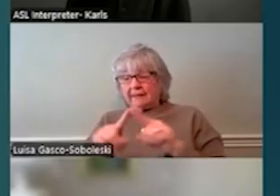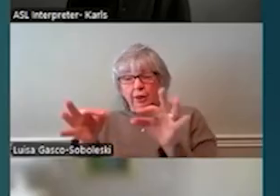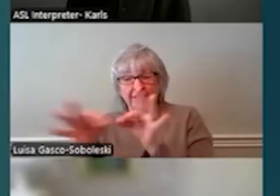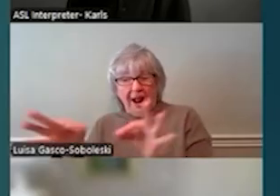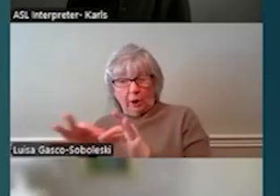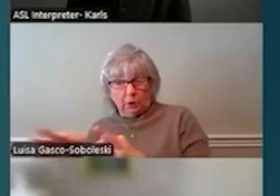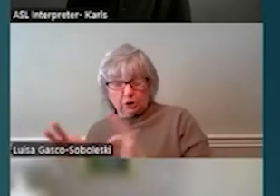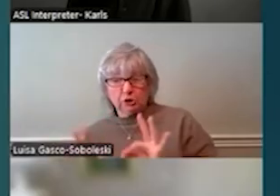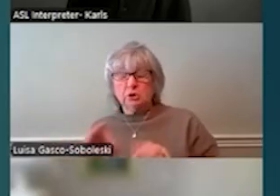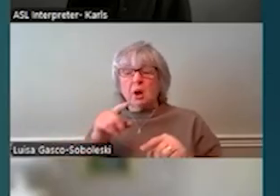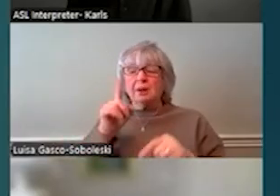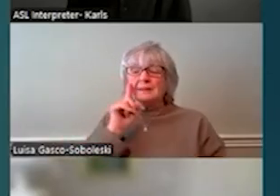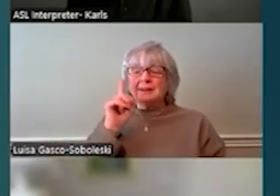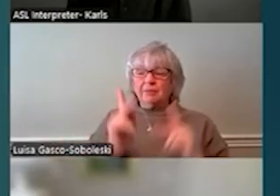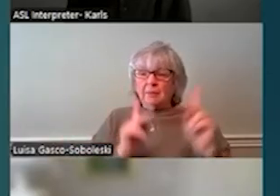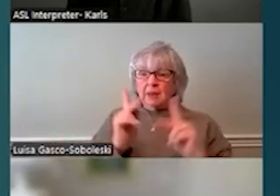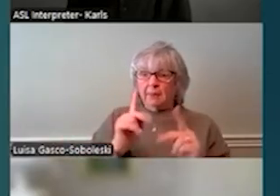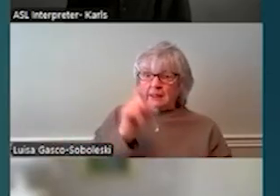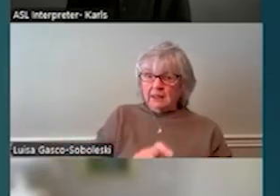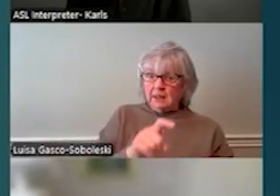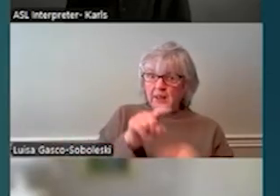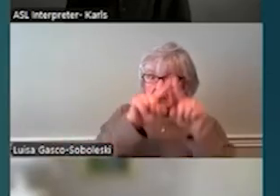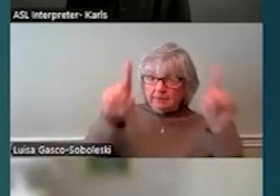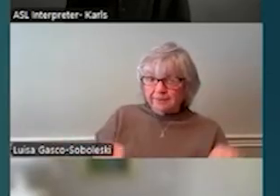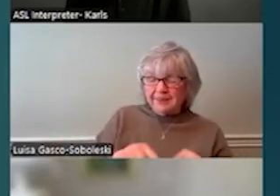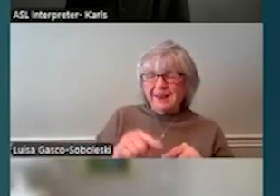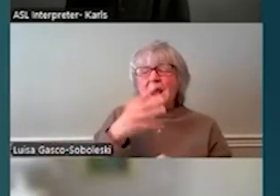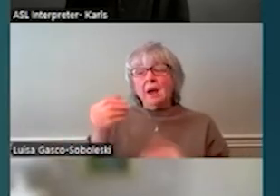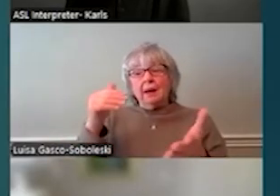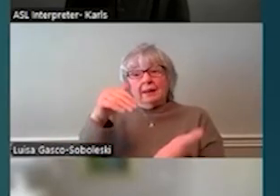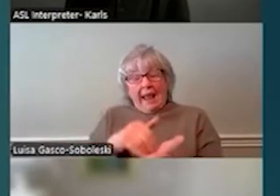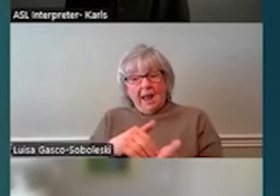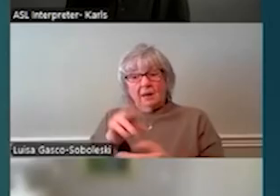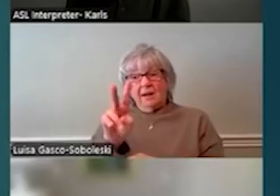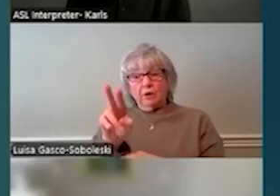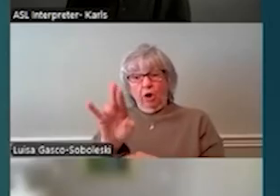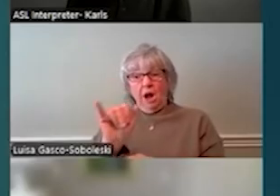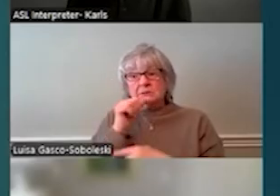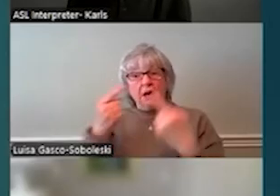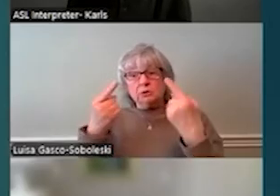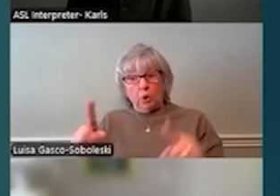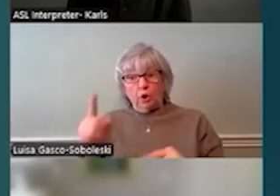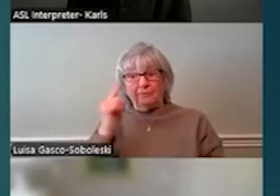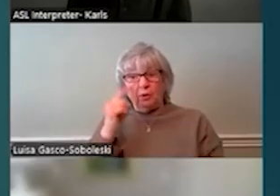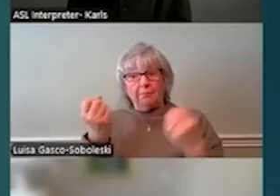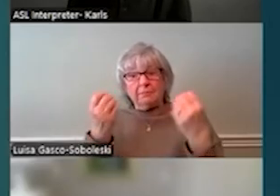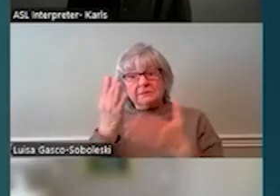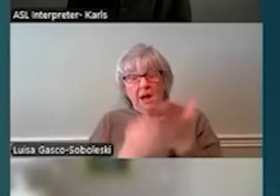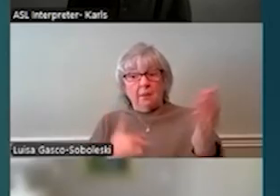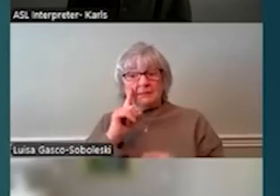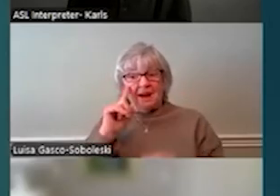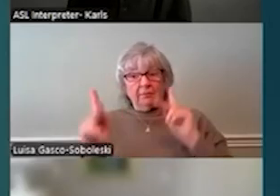device where there could be patients who are speaking different languages as well as deaf individuals who need to